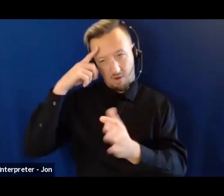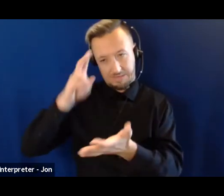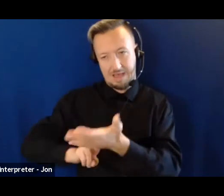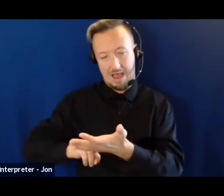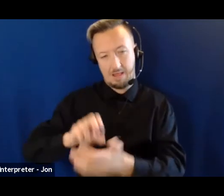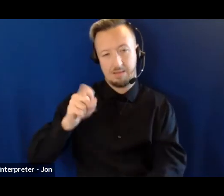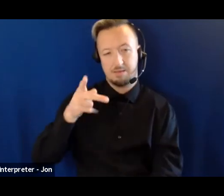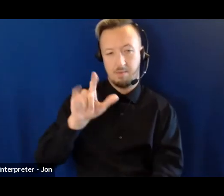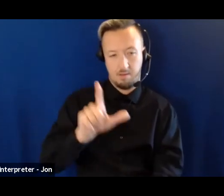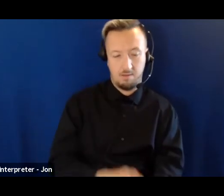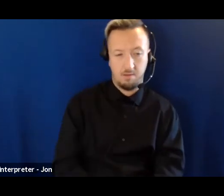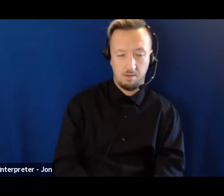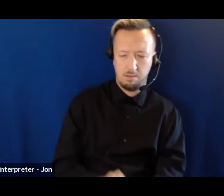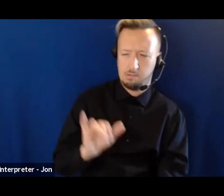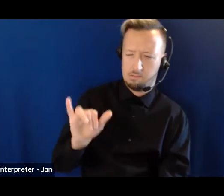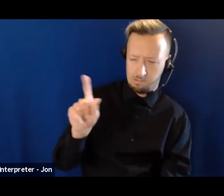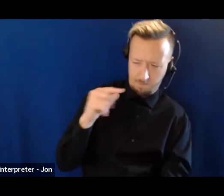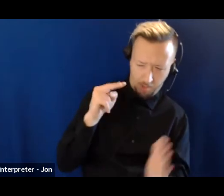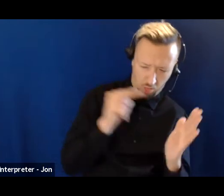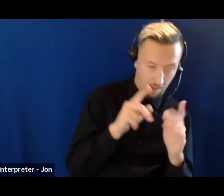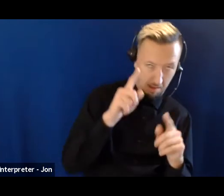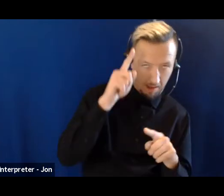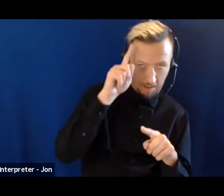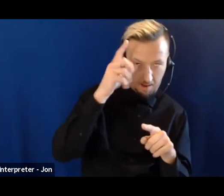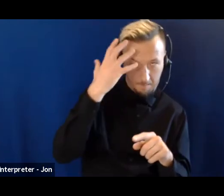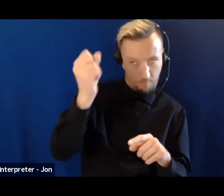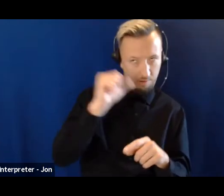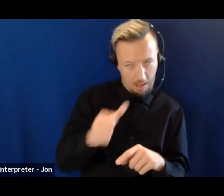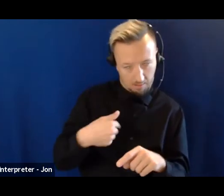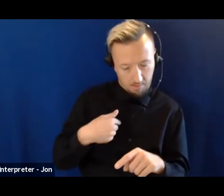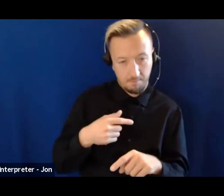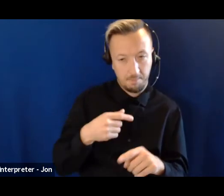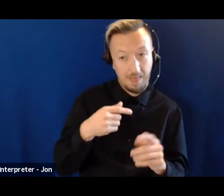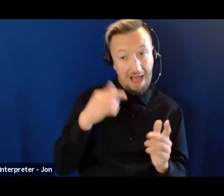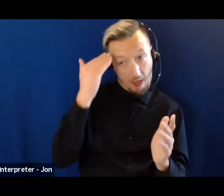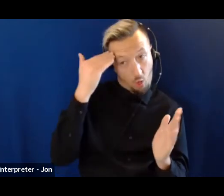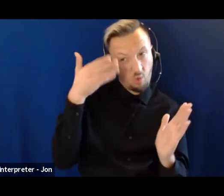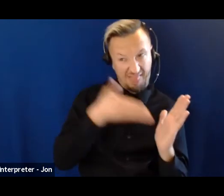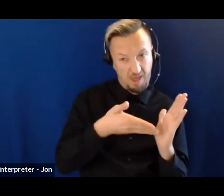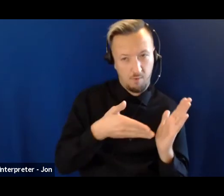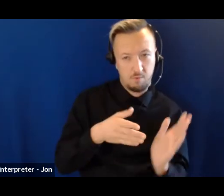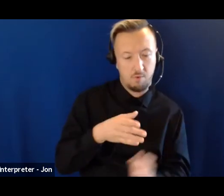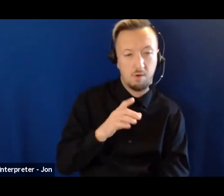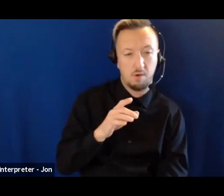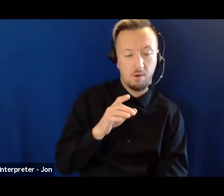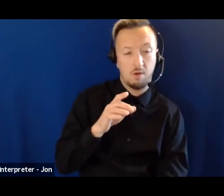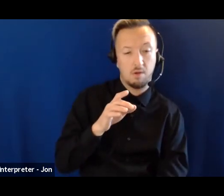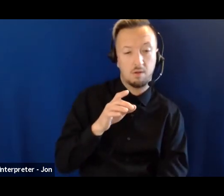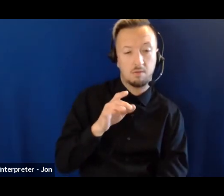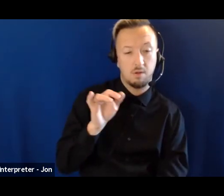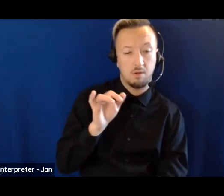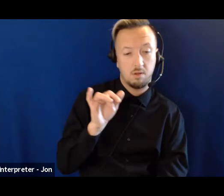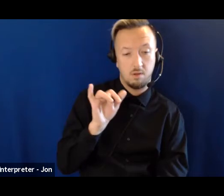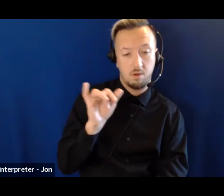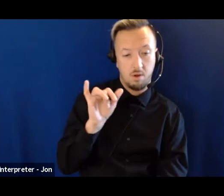So let me look here. I don't have that memorized, but it's in there, I'll tell you that. And then that also reminds me that we need to